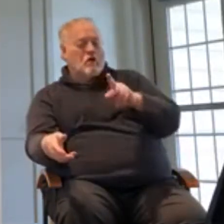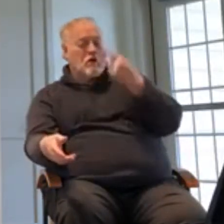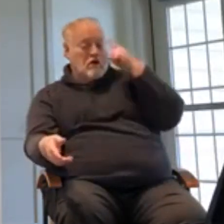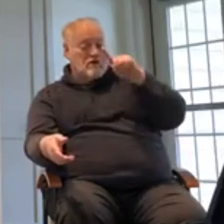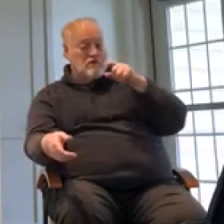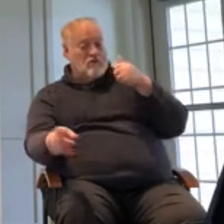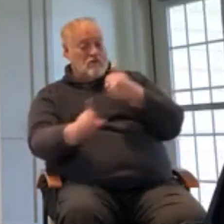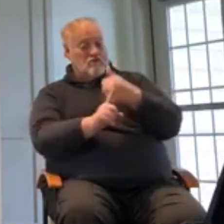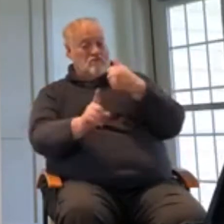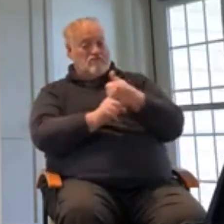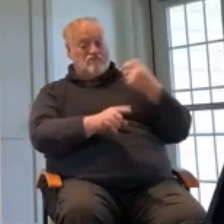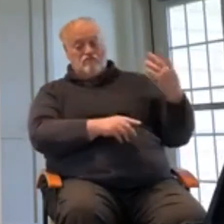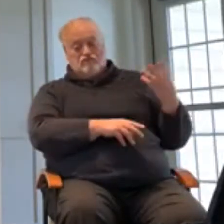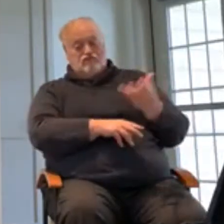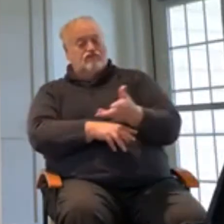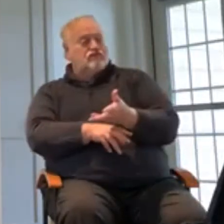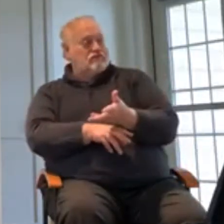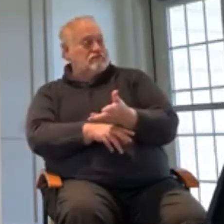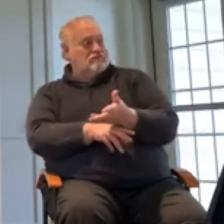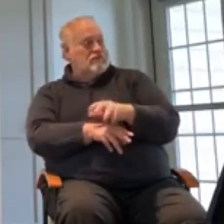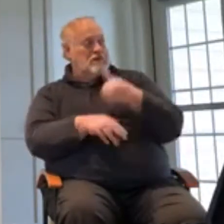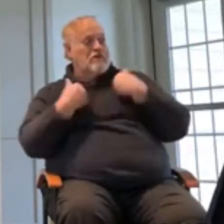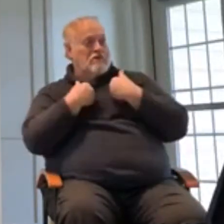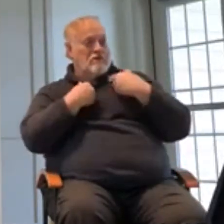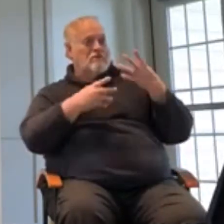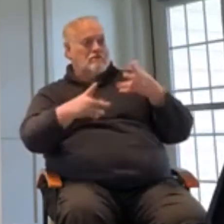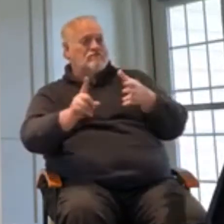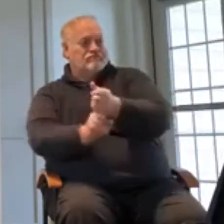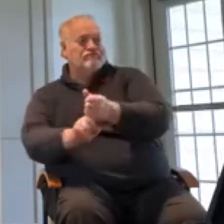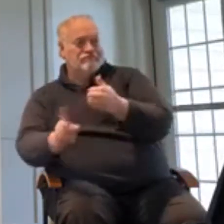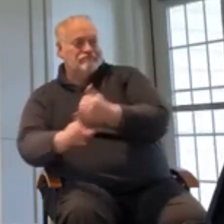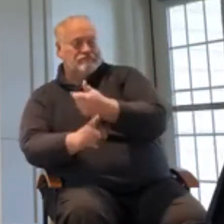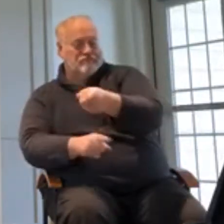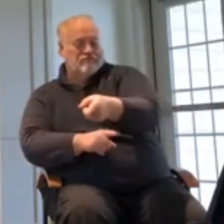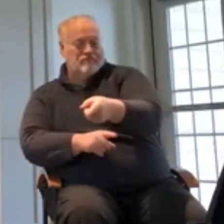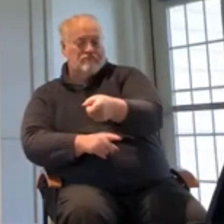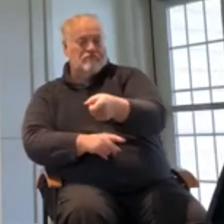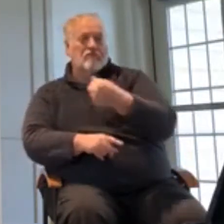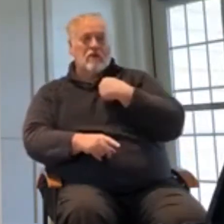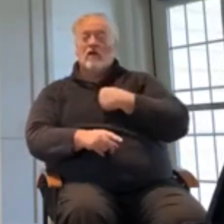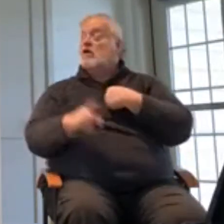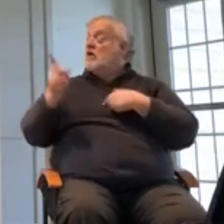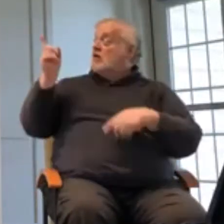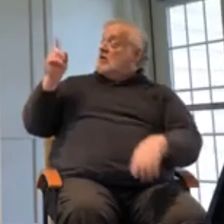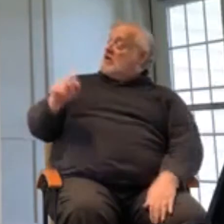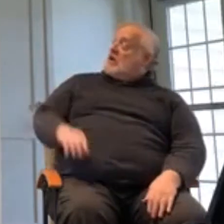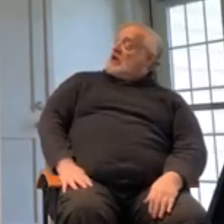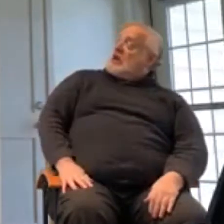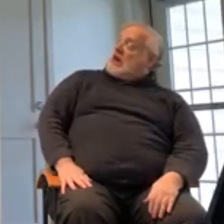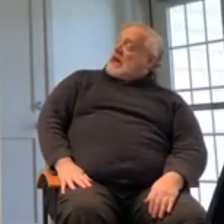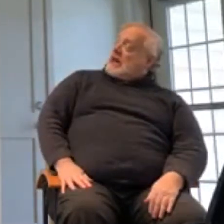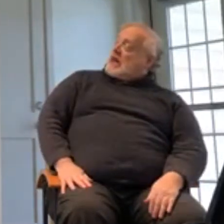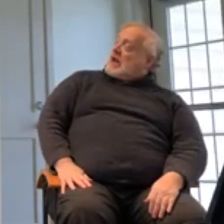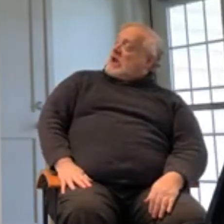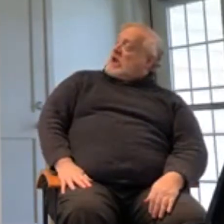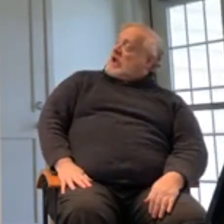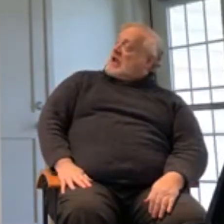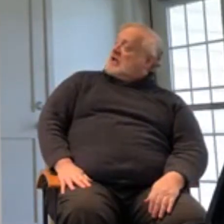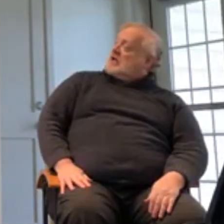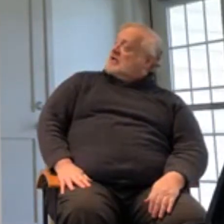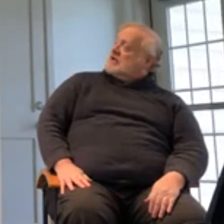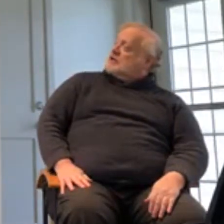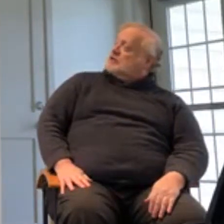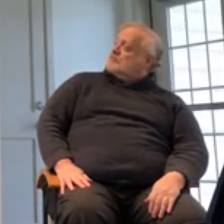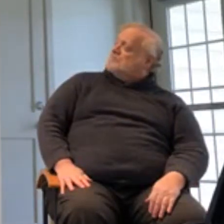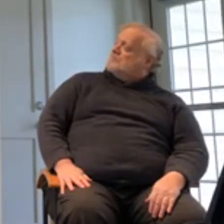and other beasts of the air. We as his sheep experience solace. We as sheep experience strength. We as